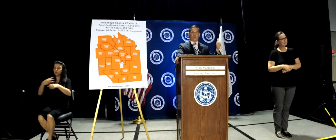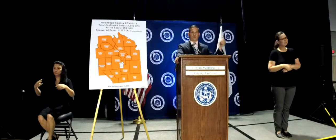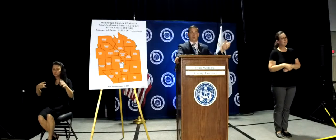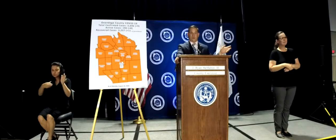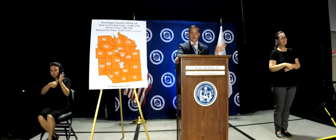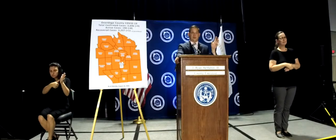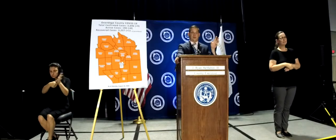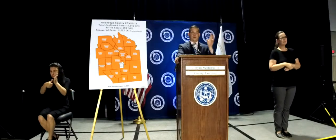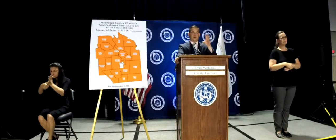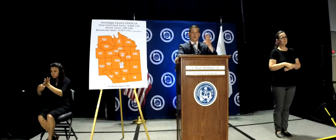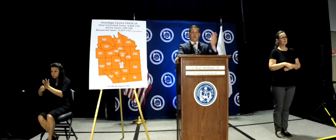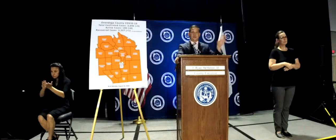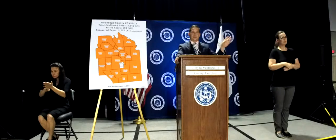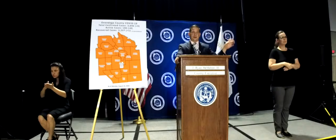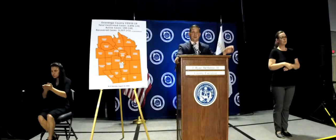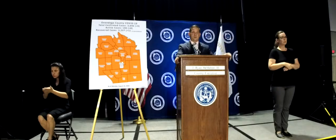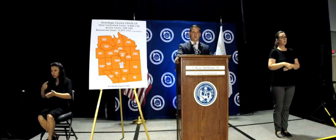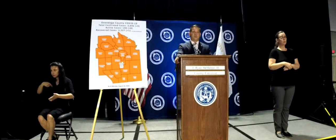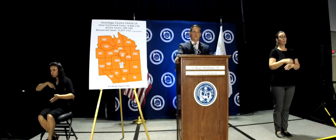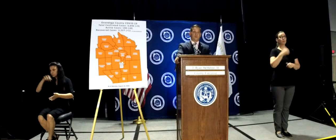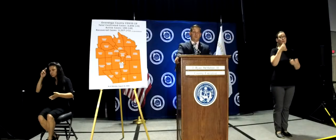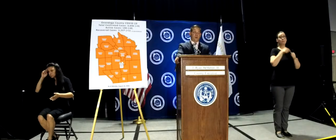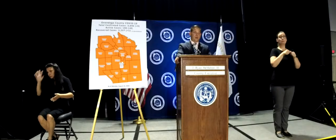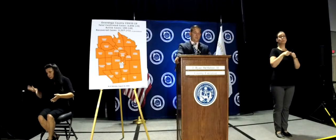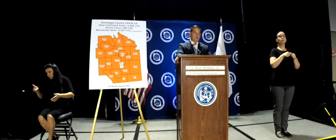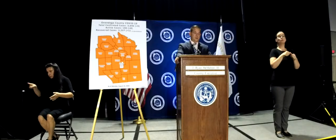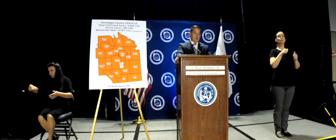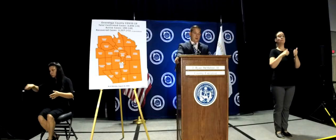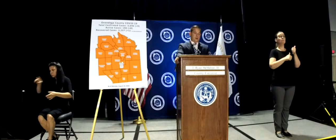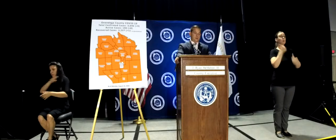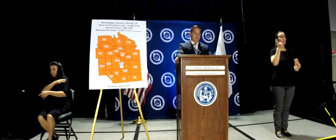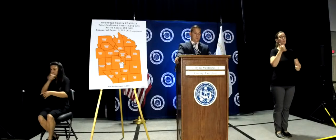they're more social. They get into different settings with different